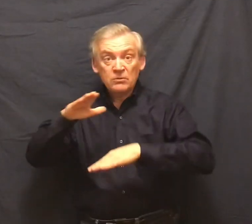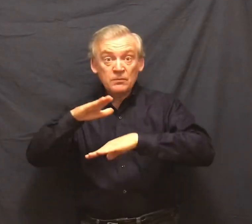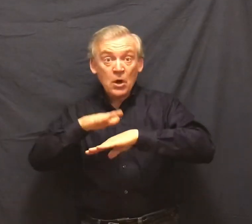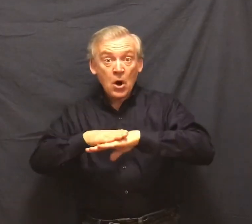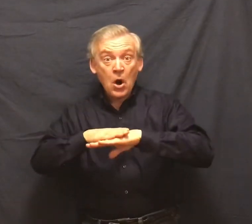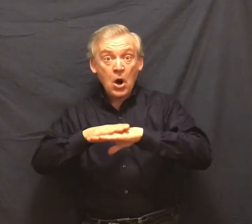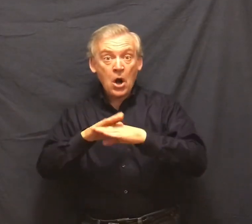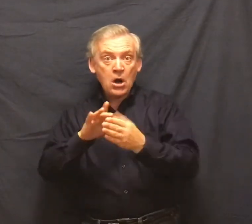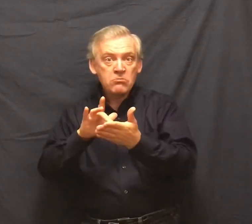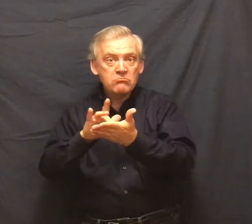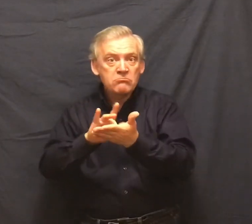few neckties.